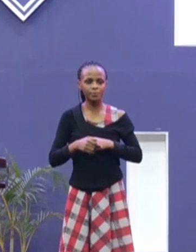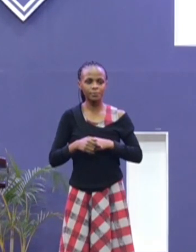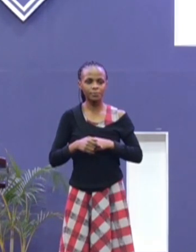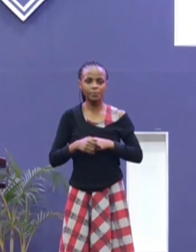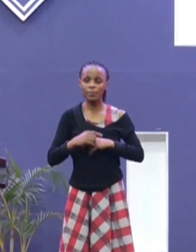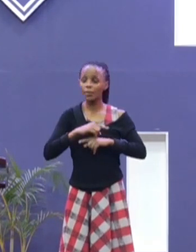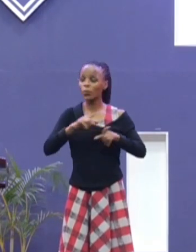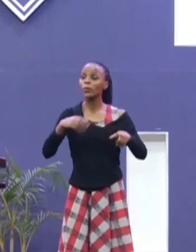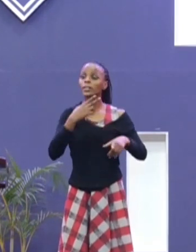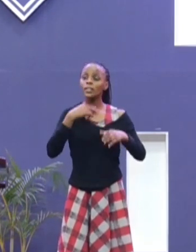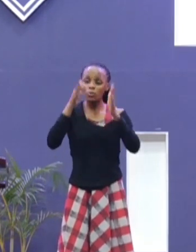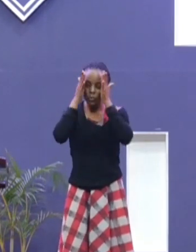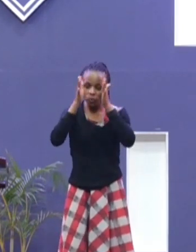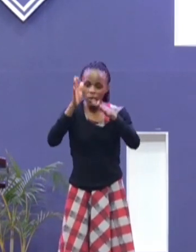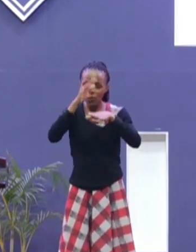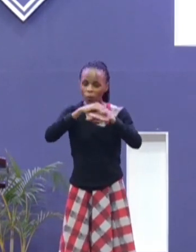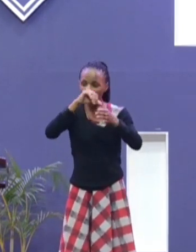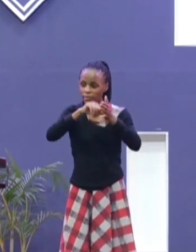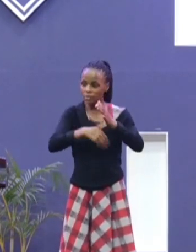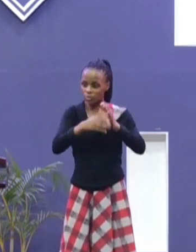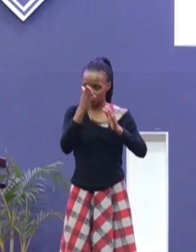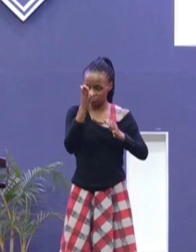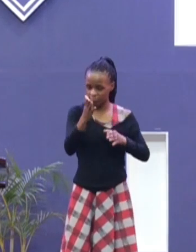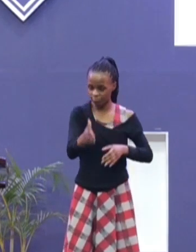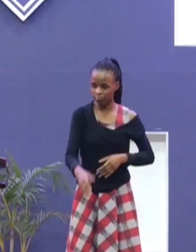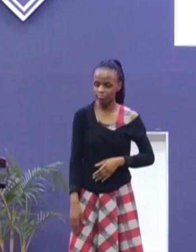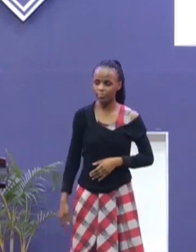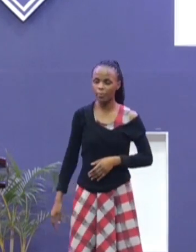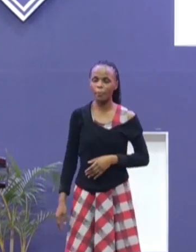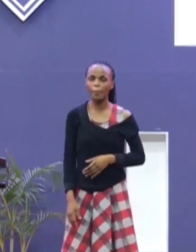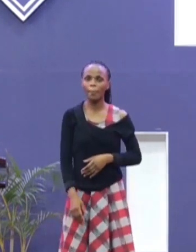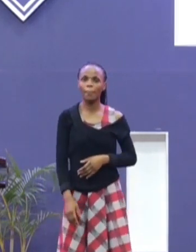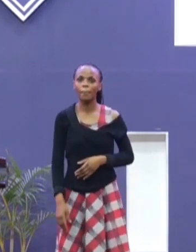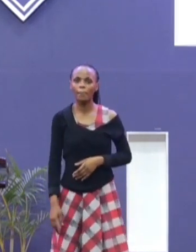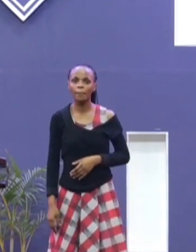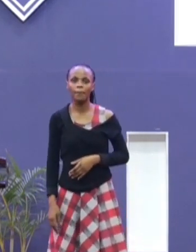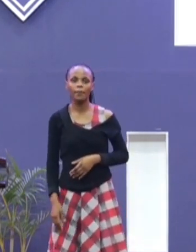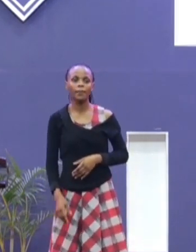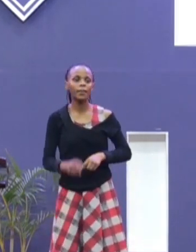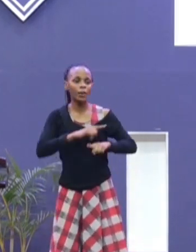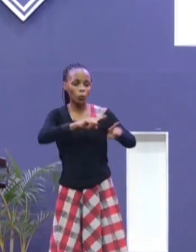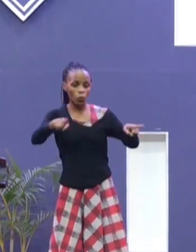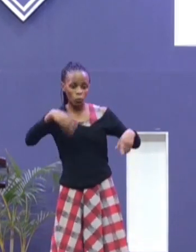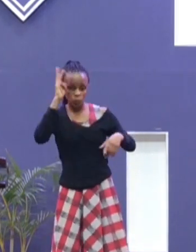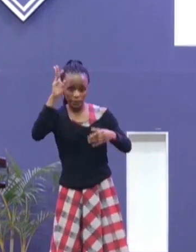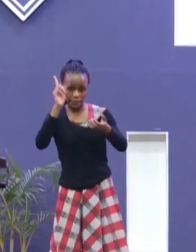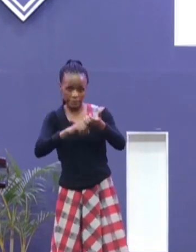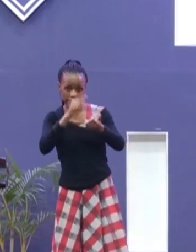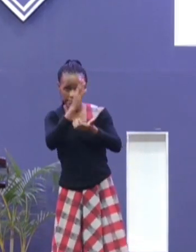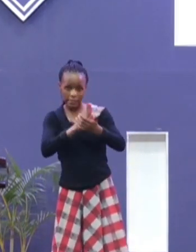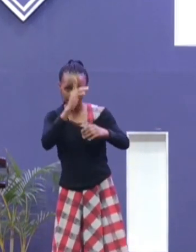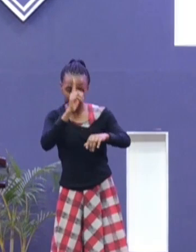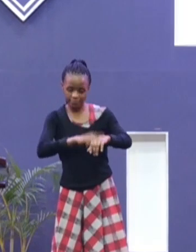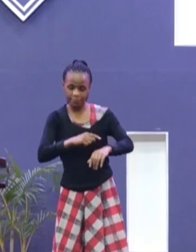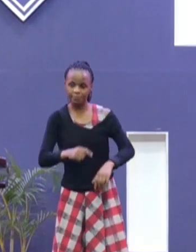We need to deal with those bondages. Tulino kwata kwebye bintu ebisiba. We are going to set aside time. Tugenda kwawula